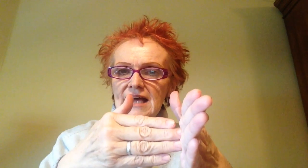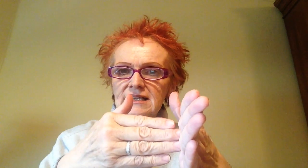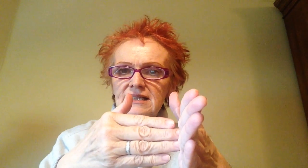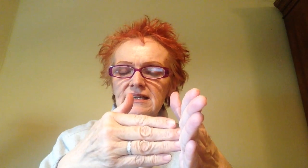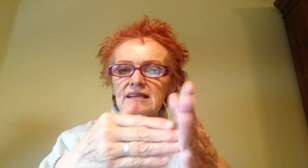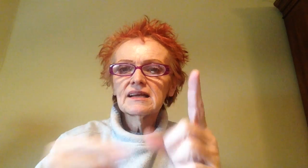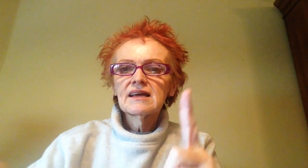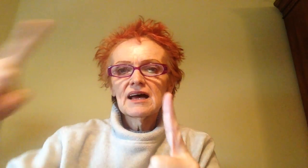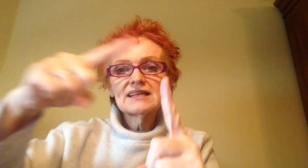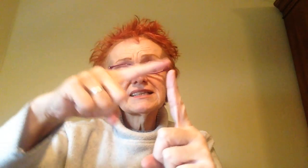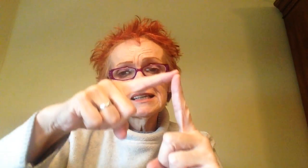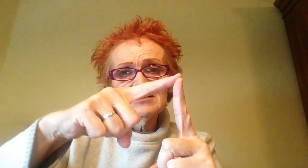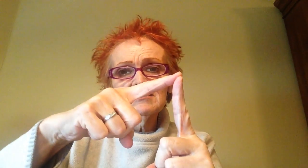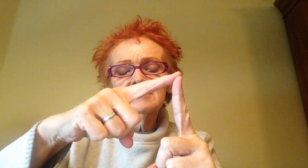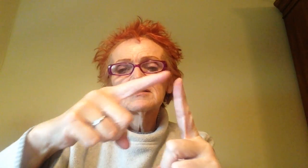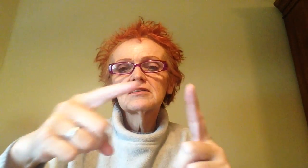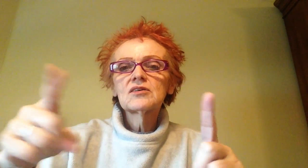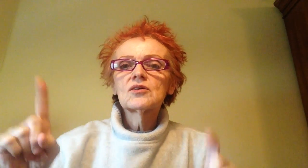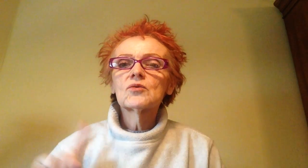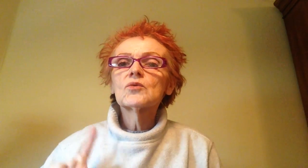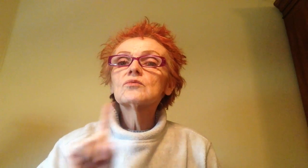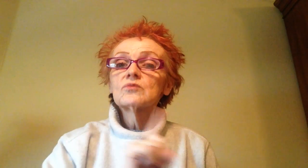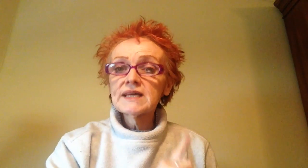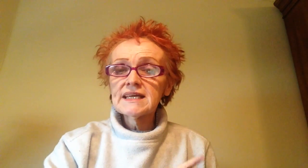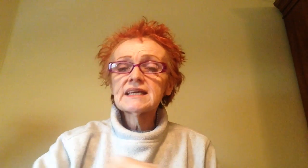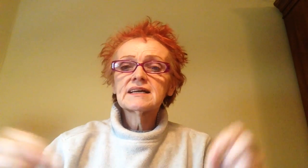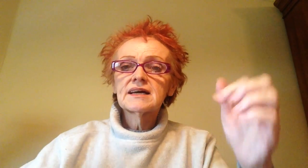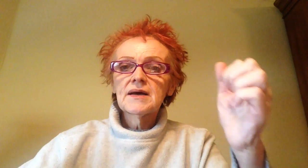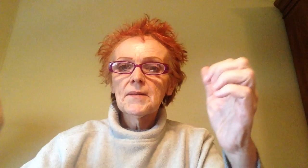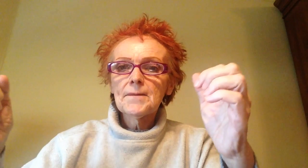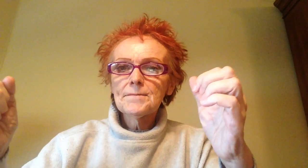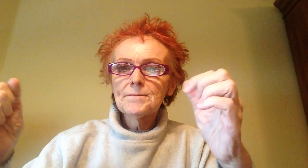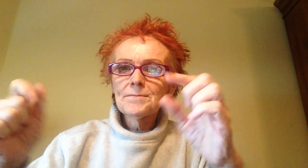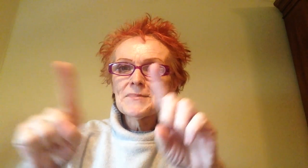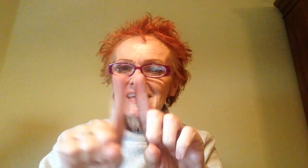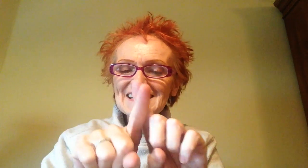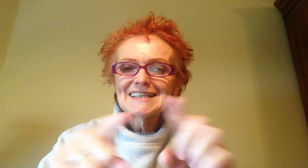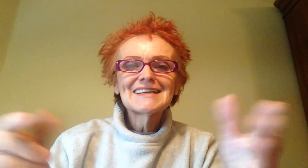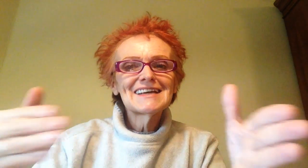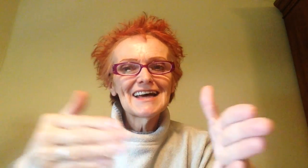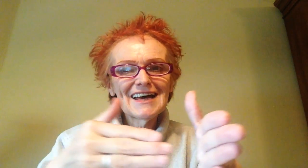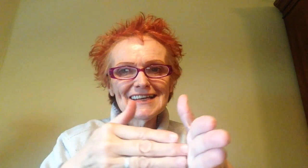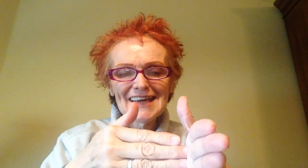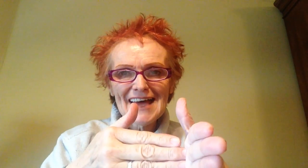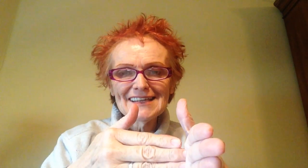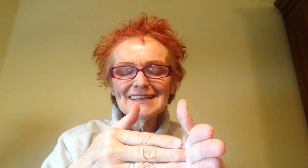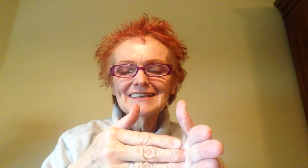again, until we meet again,